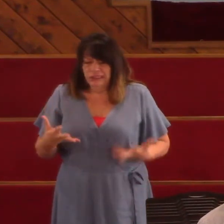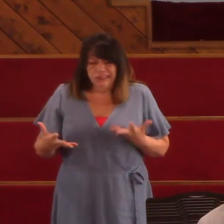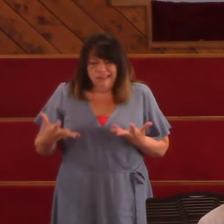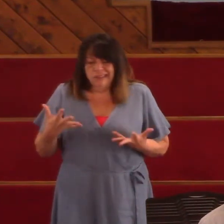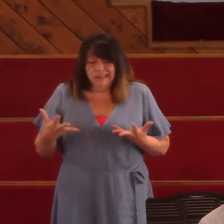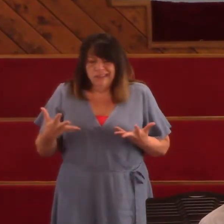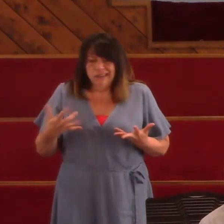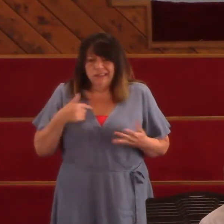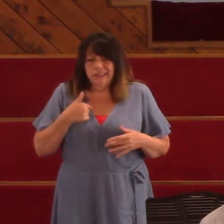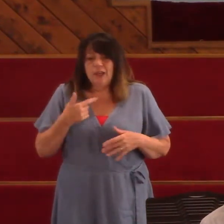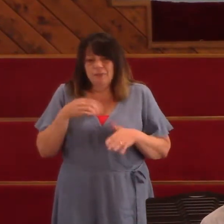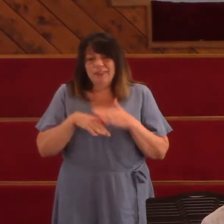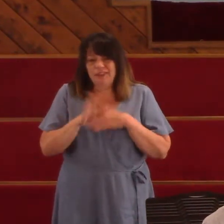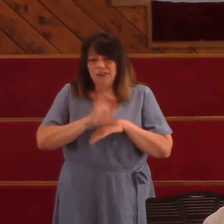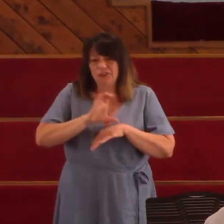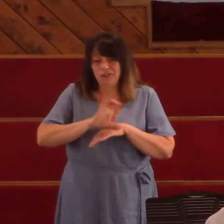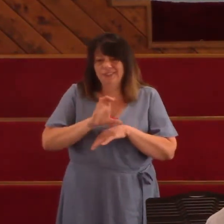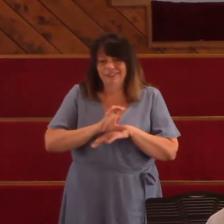I'm in church.